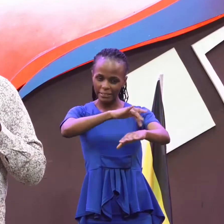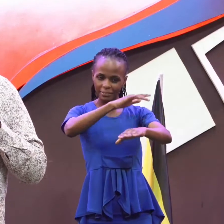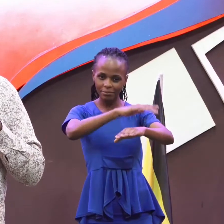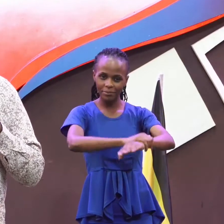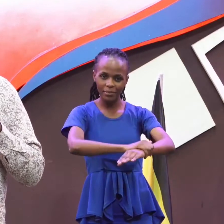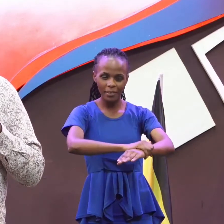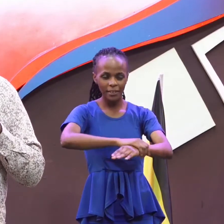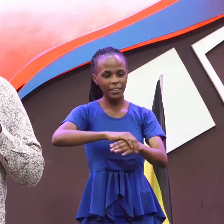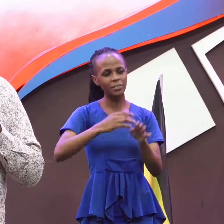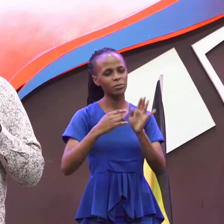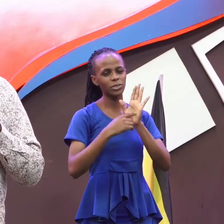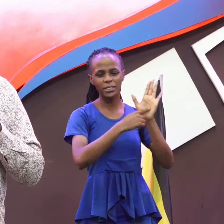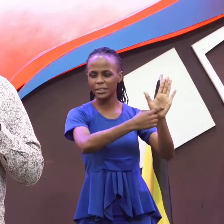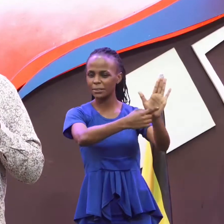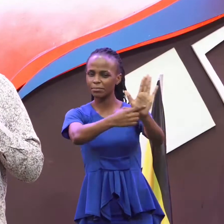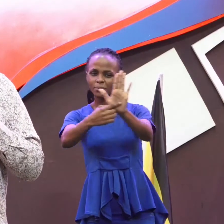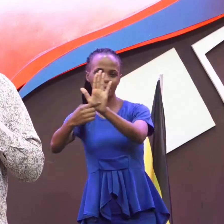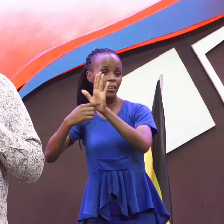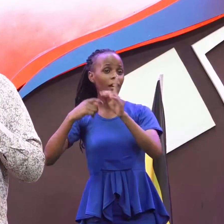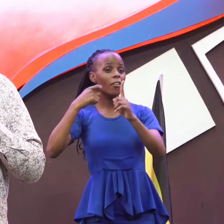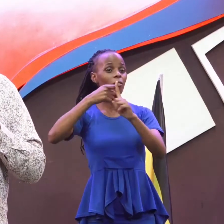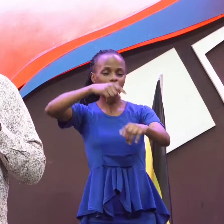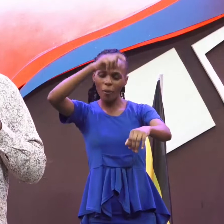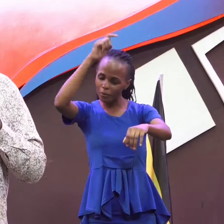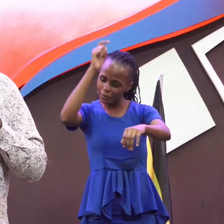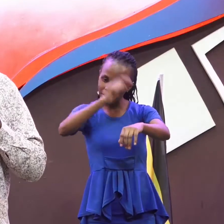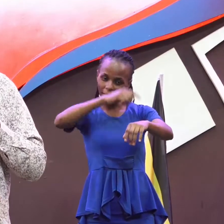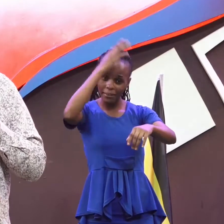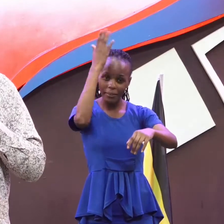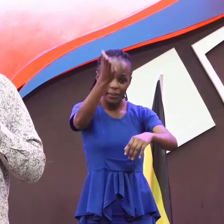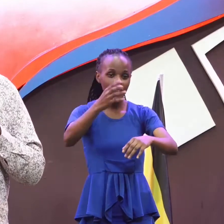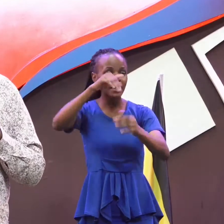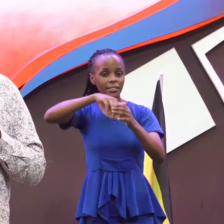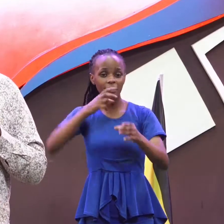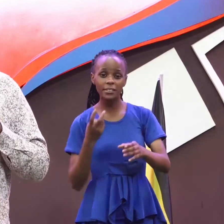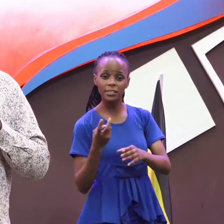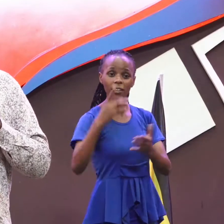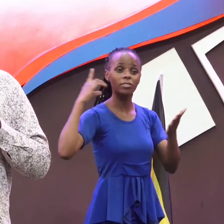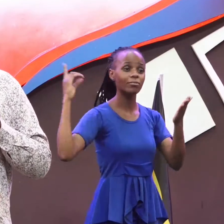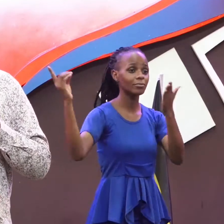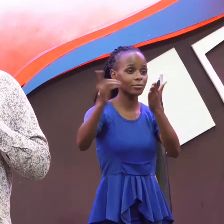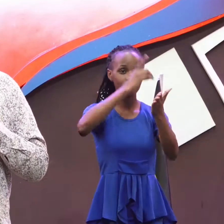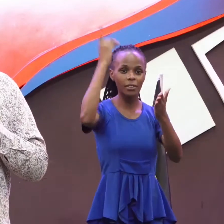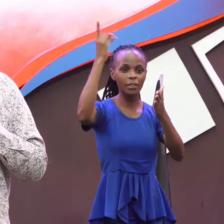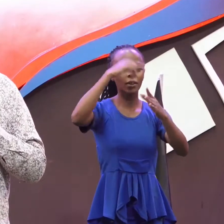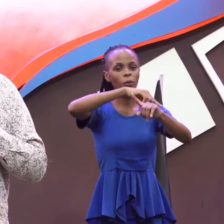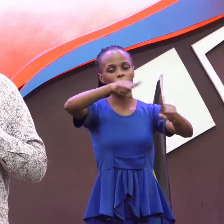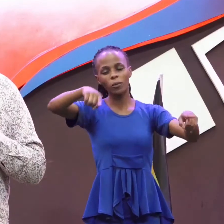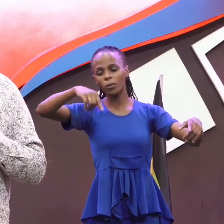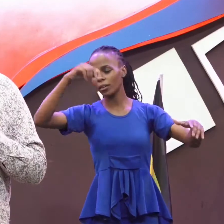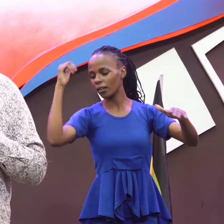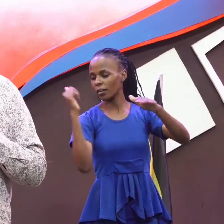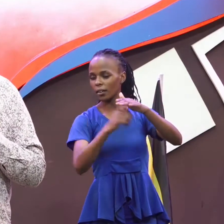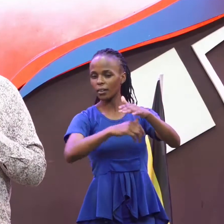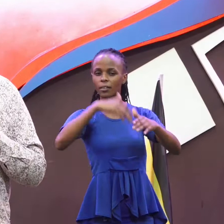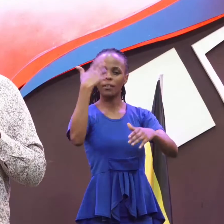him. Amwanjula. And introduces him. Era okuvaawo. And since then. Kulugendo lwa Dawudi. In David's journey. Tugwa mikono ja Kristo. We